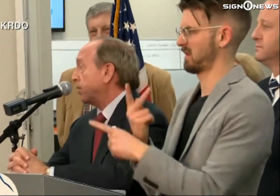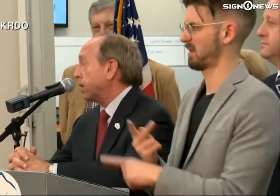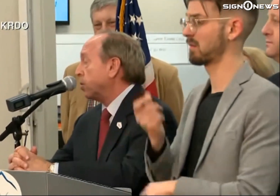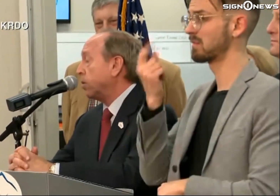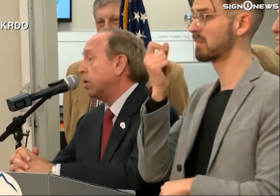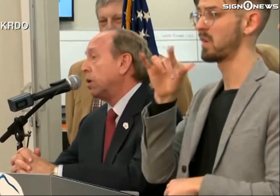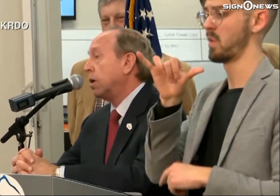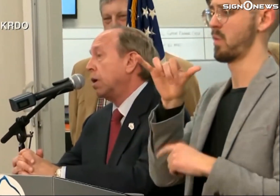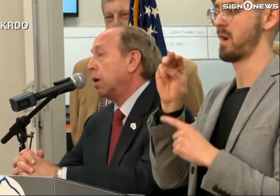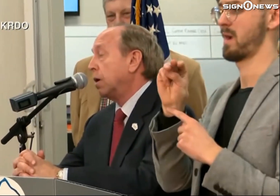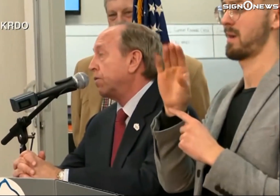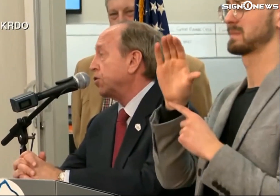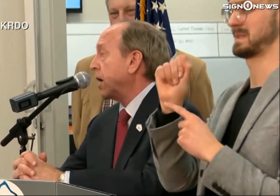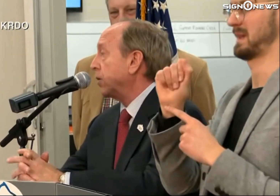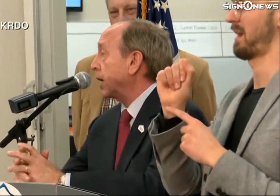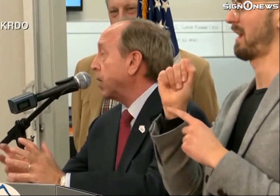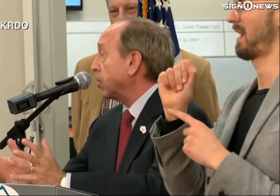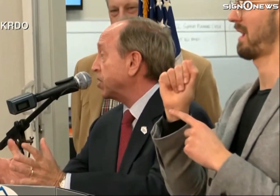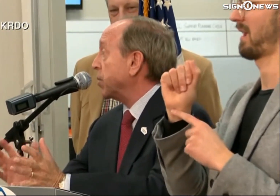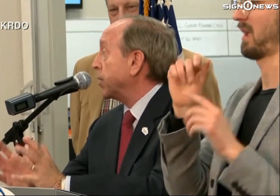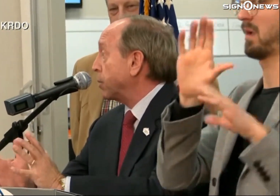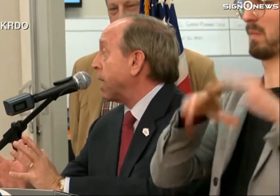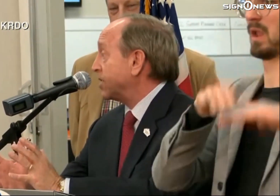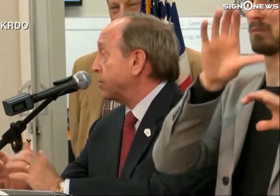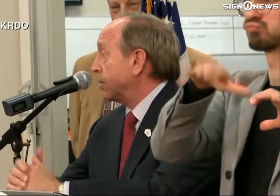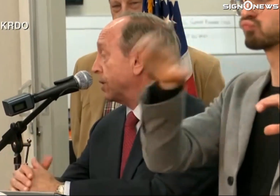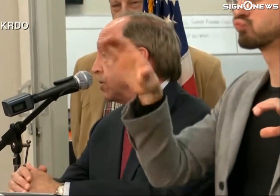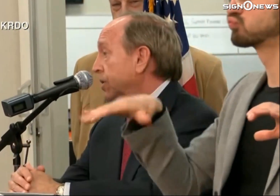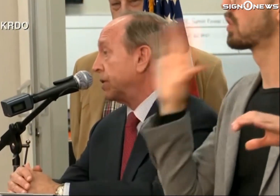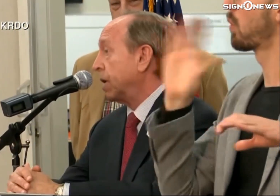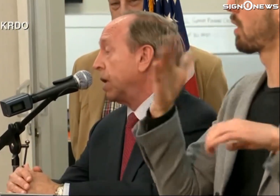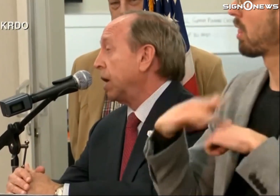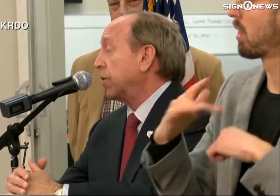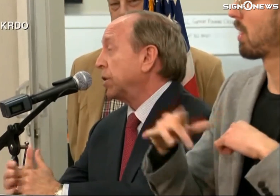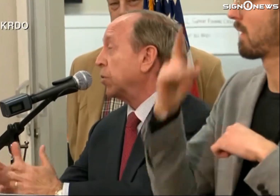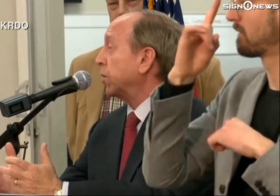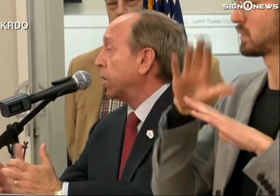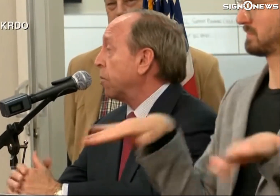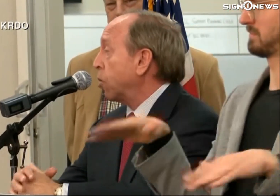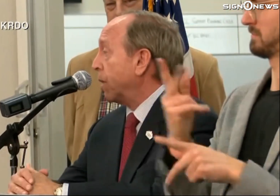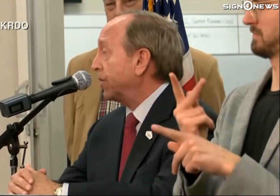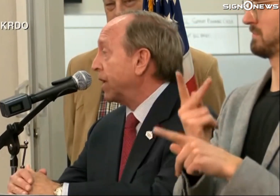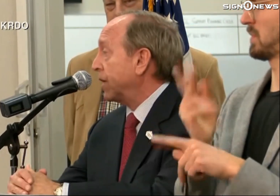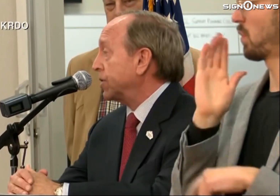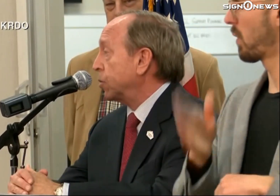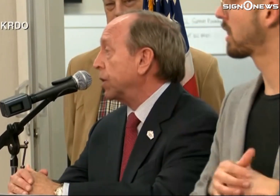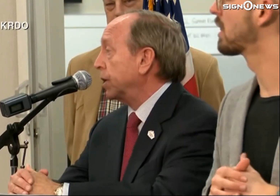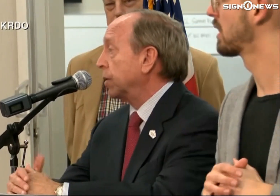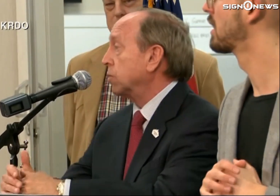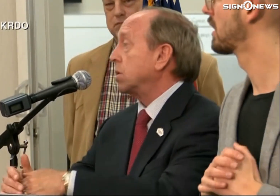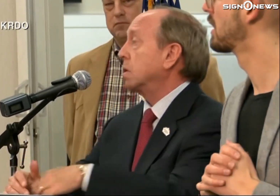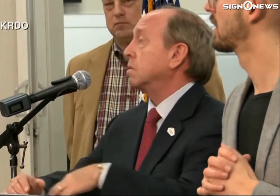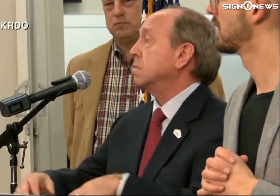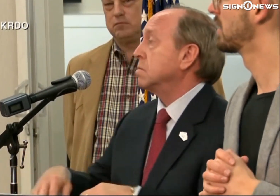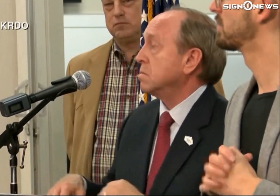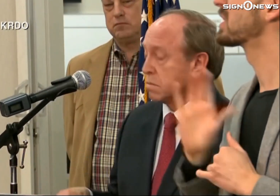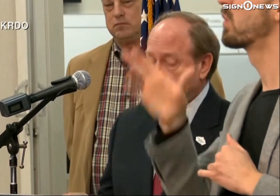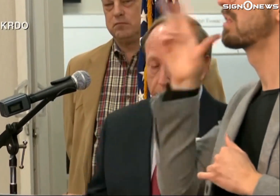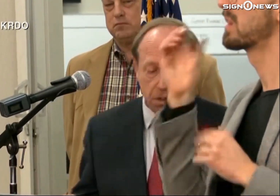facilities will be available for child care and some other possibilities, and I think you'll hear a lot more about that as the weekend goes